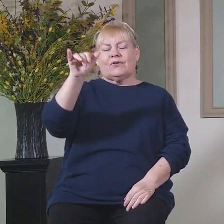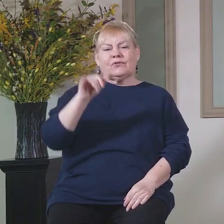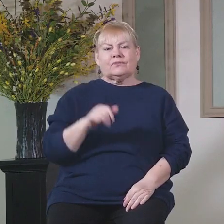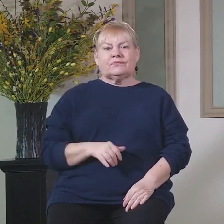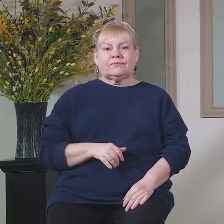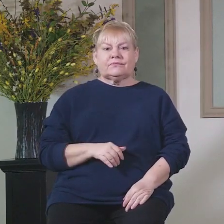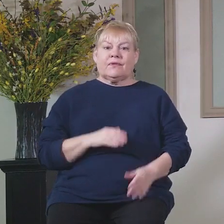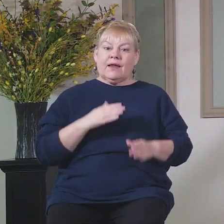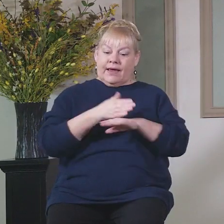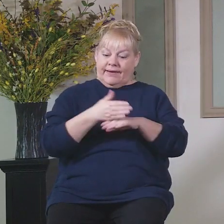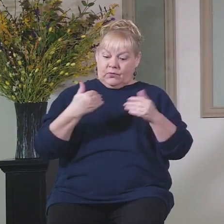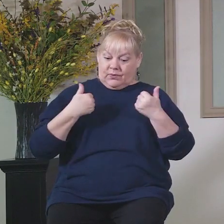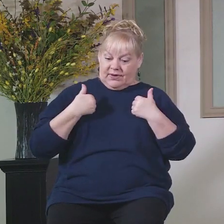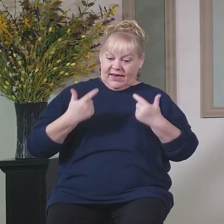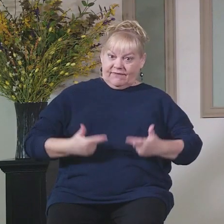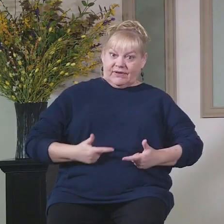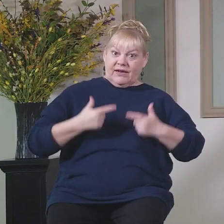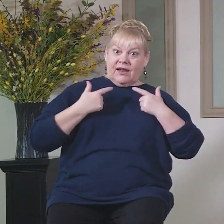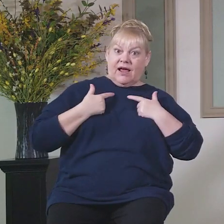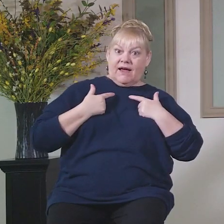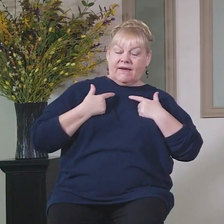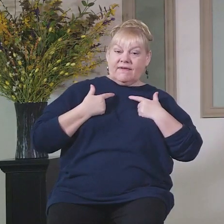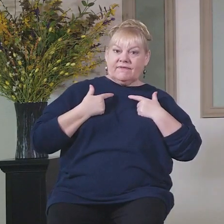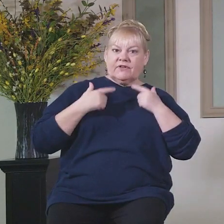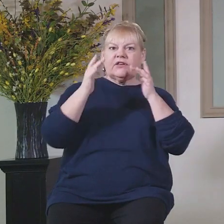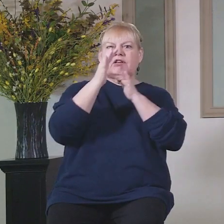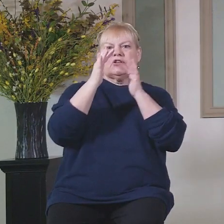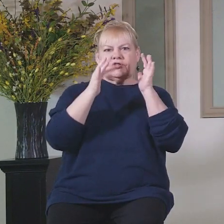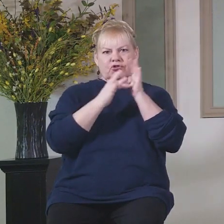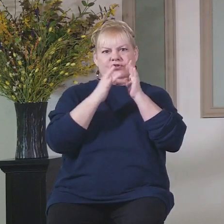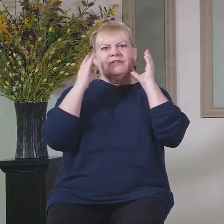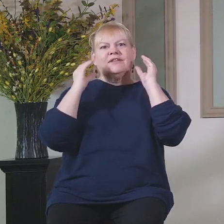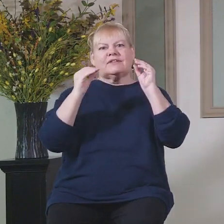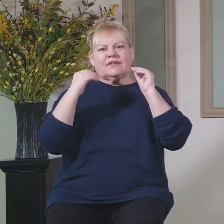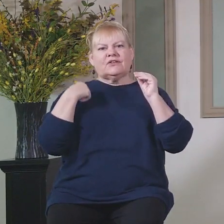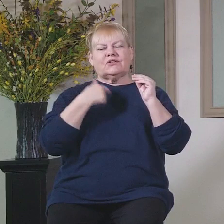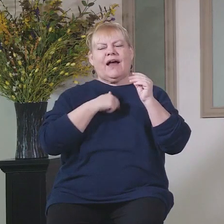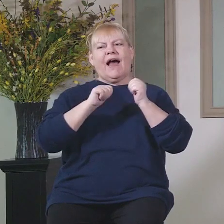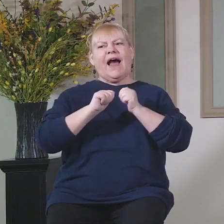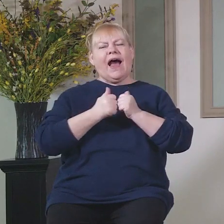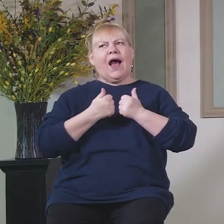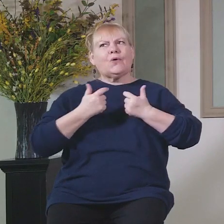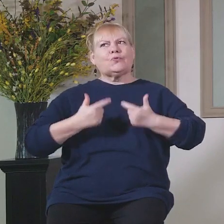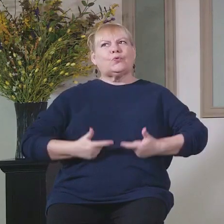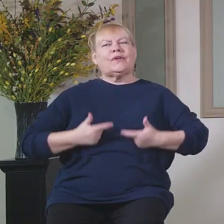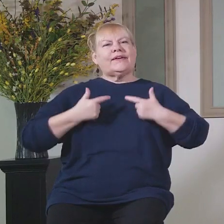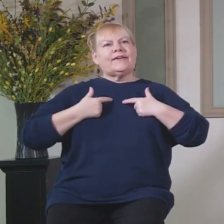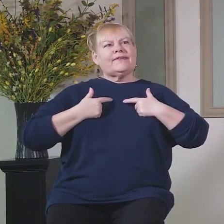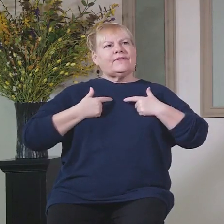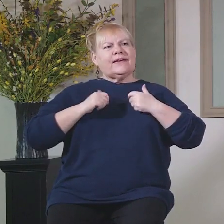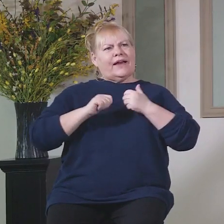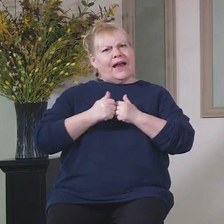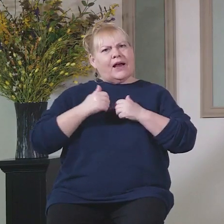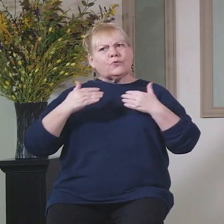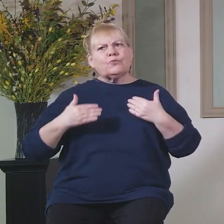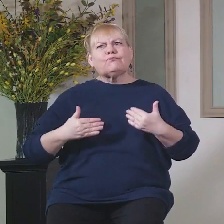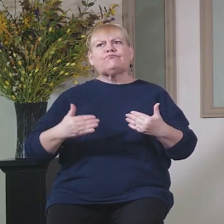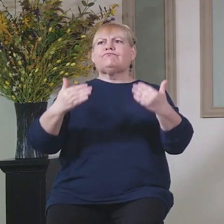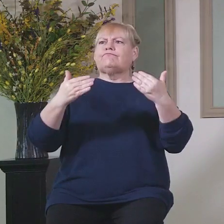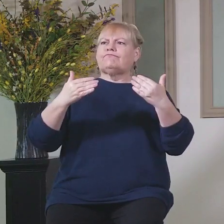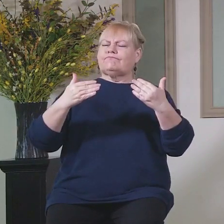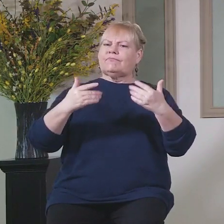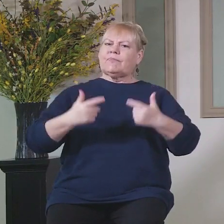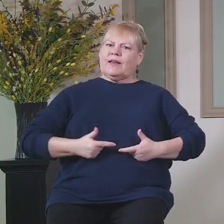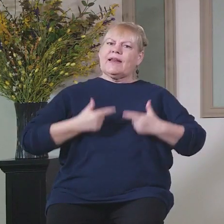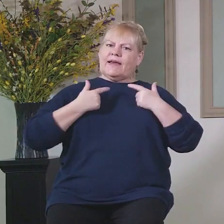And once we have life, Jesus then teaches us how to live it. How to live life.